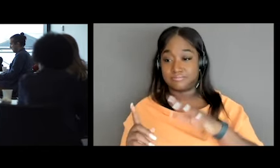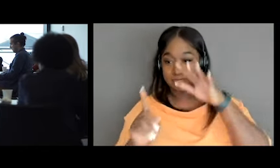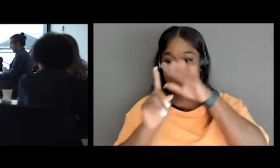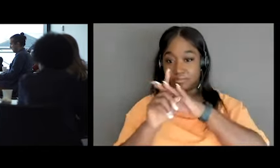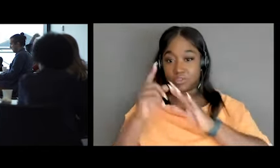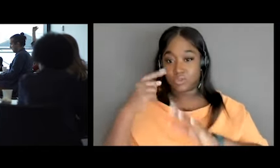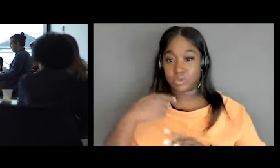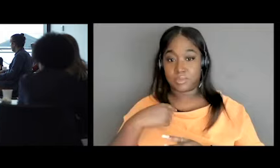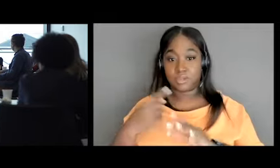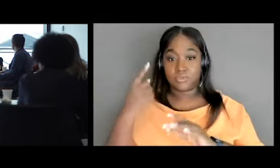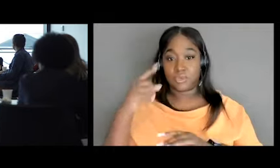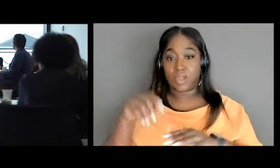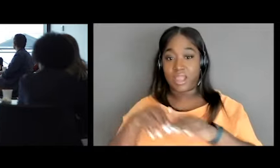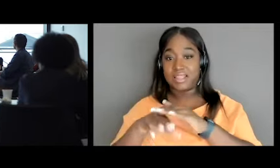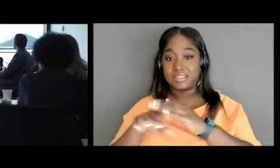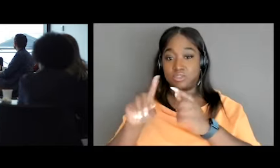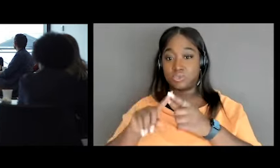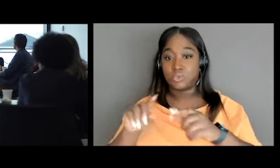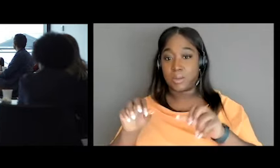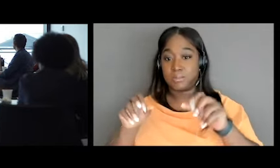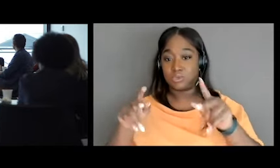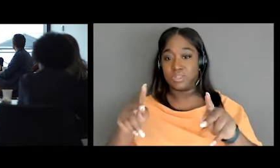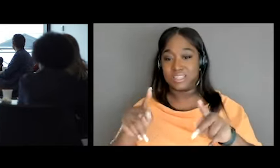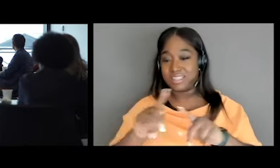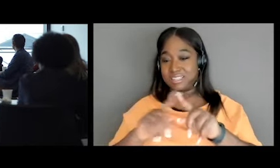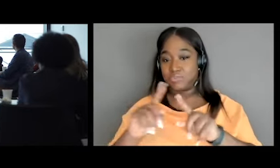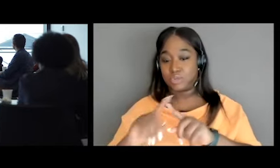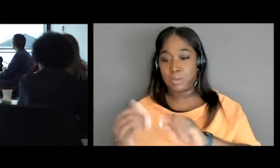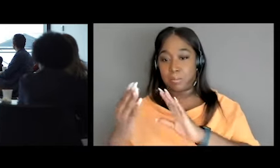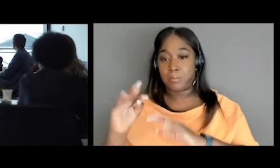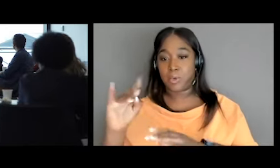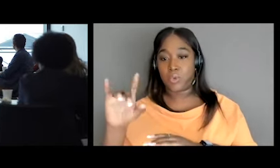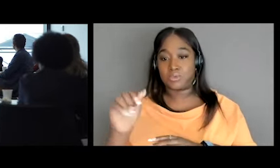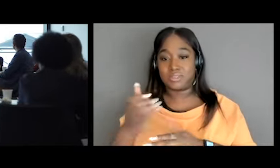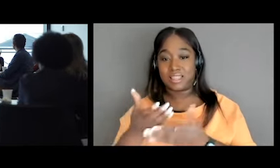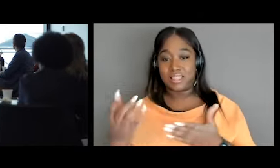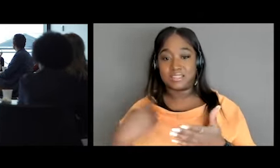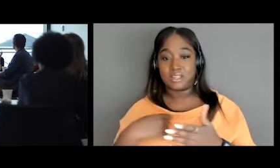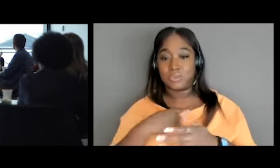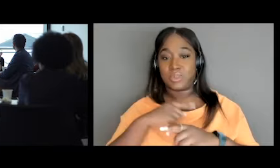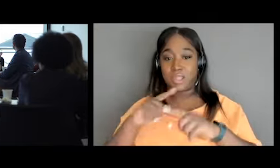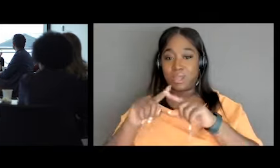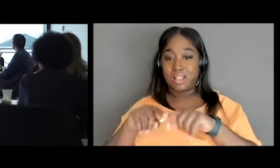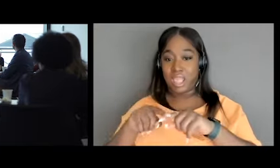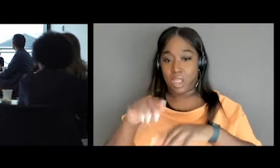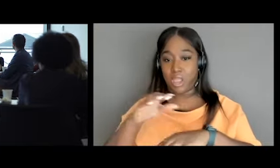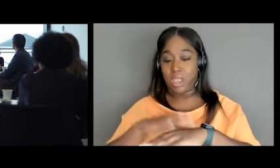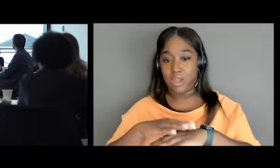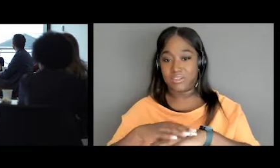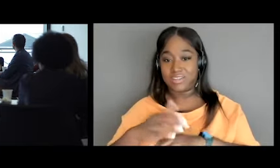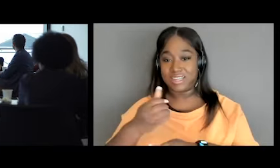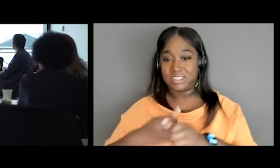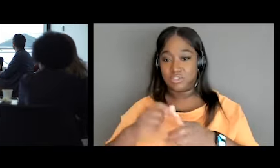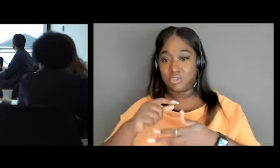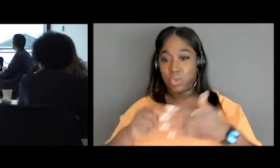different modes or things that we rely on to that with each of those items that we use, they